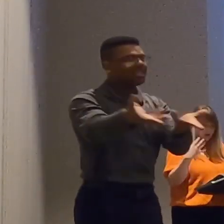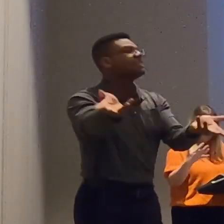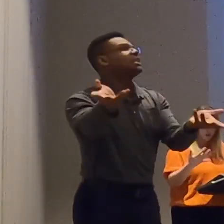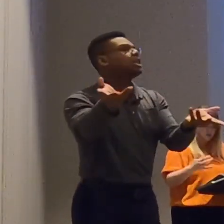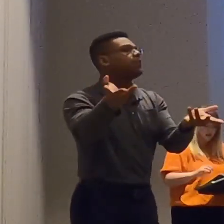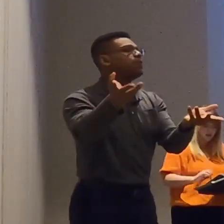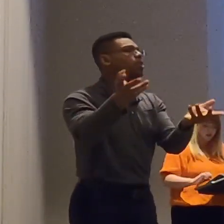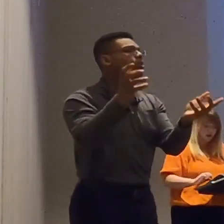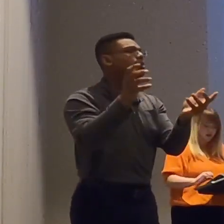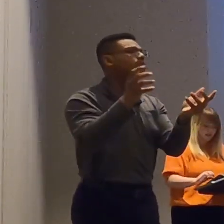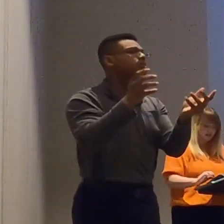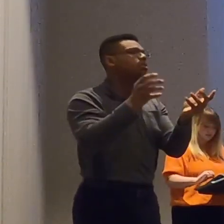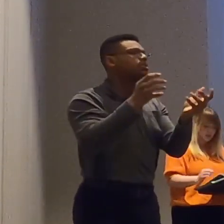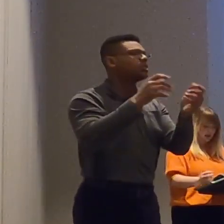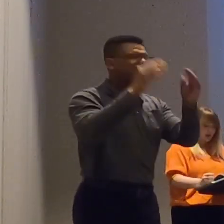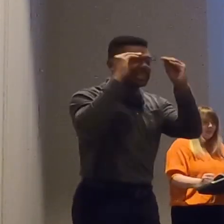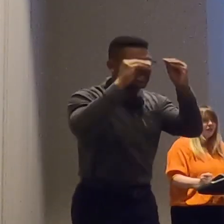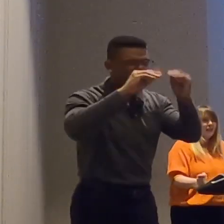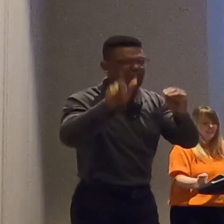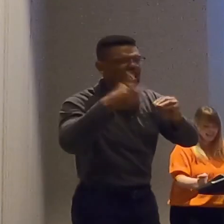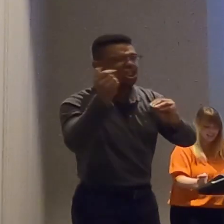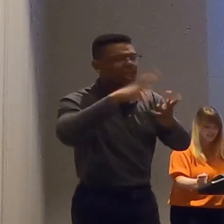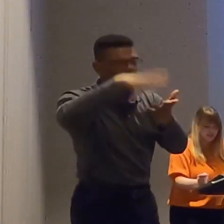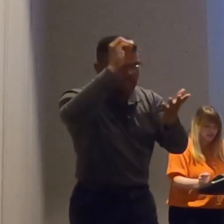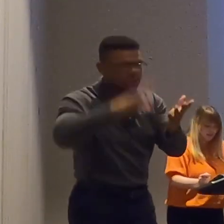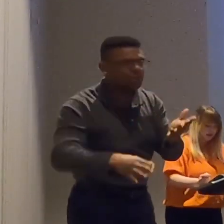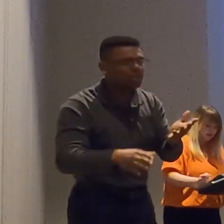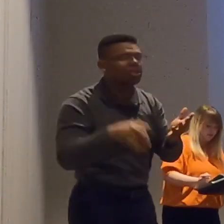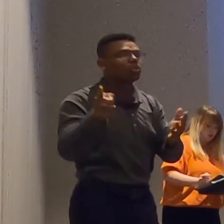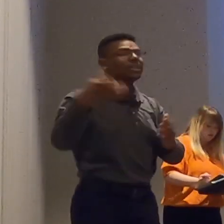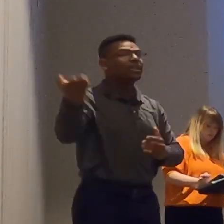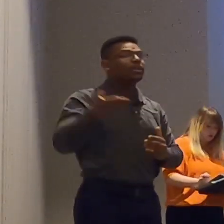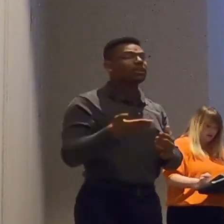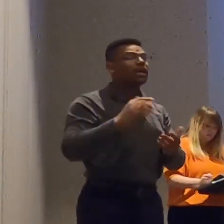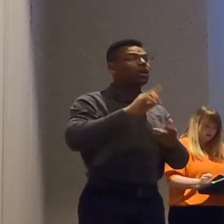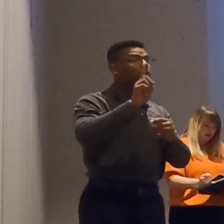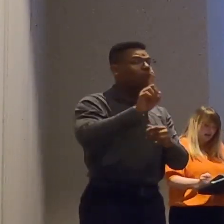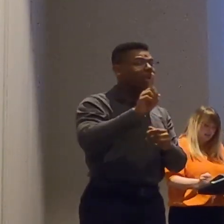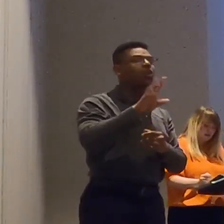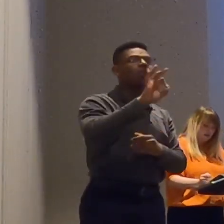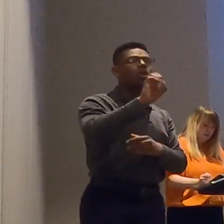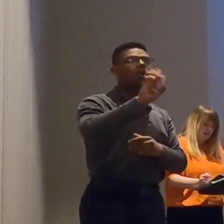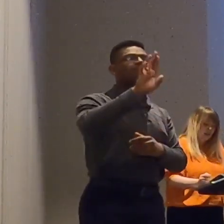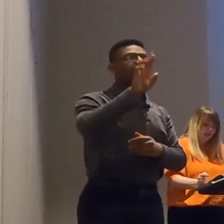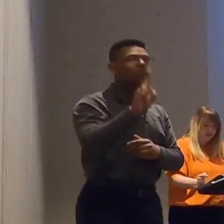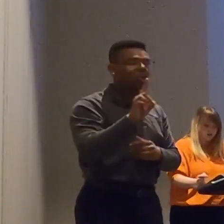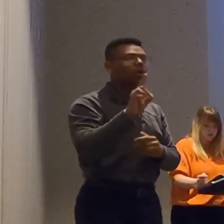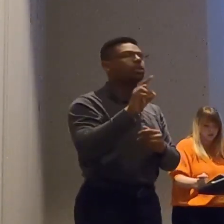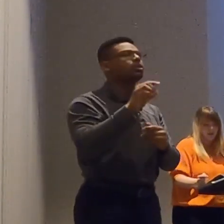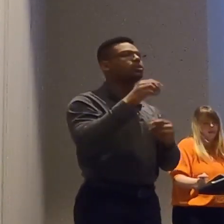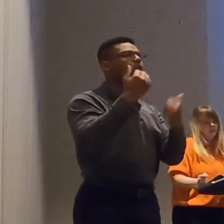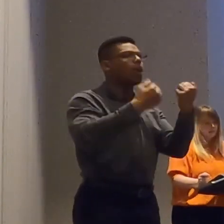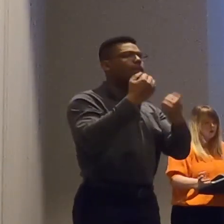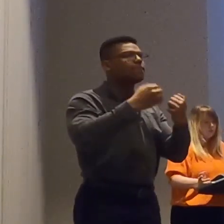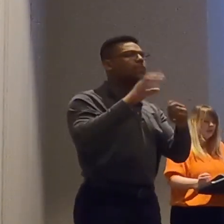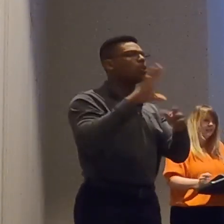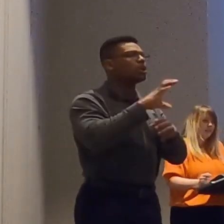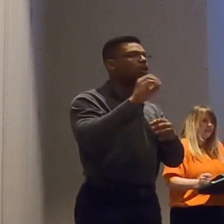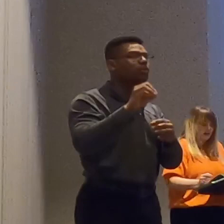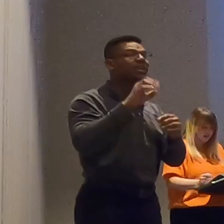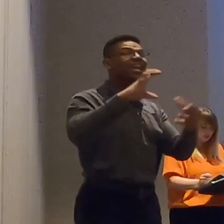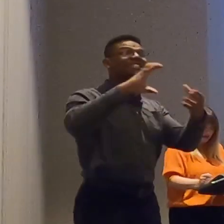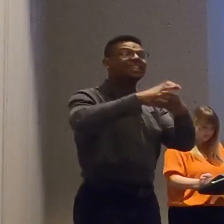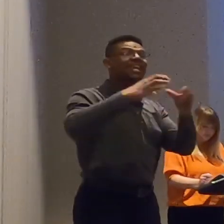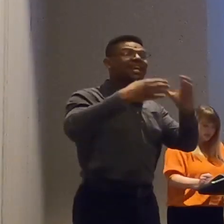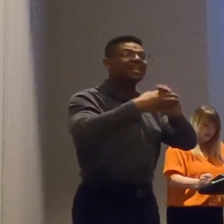information and what he knew on other artists. So like I said, he was hired by the Ford Motor Company as an artist in clay sculptor and